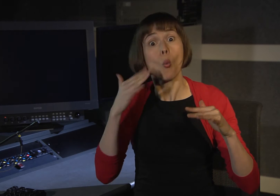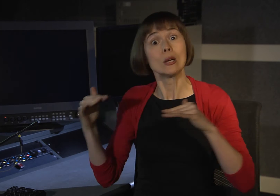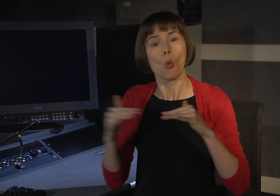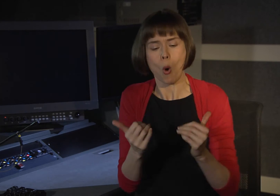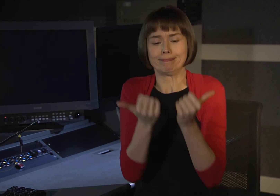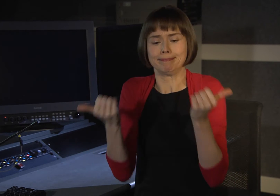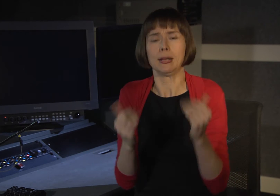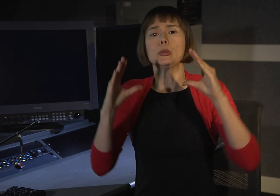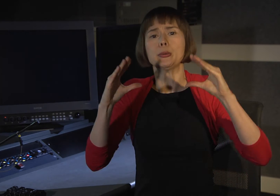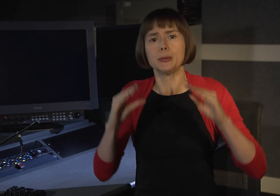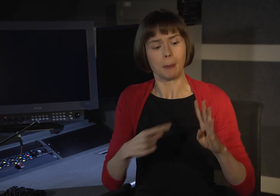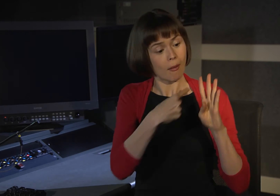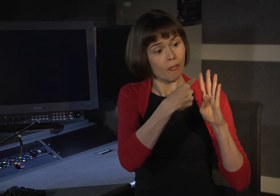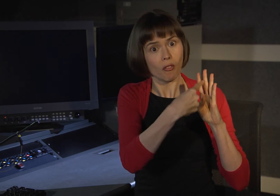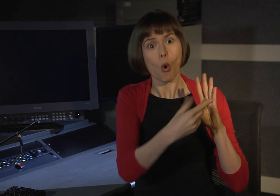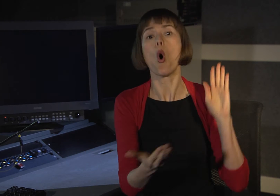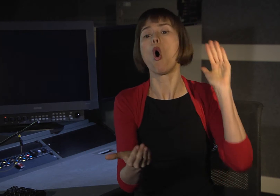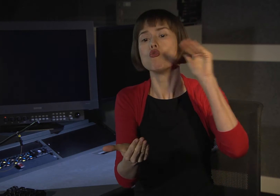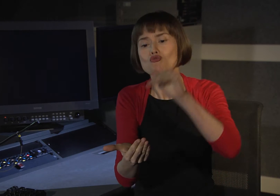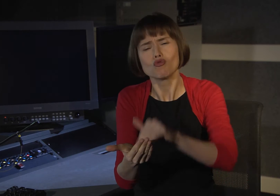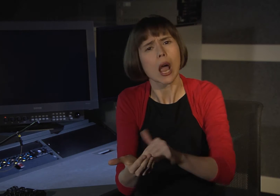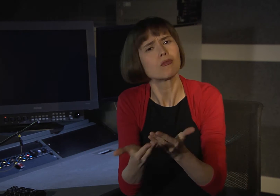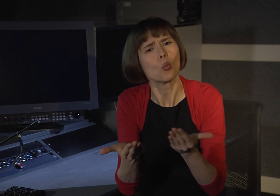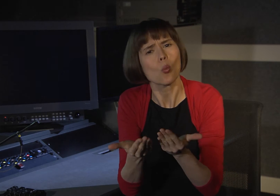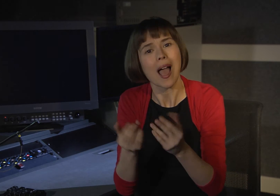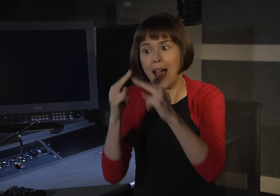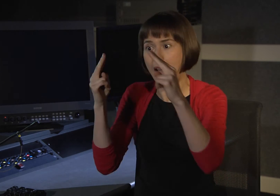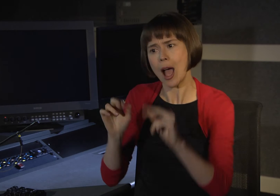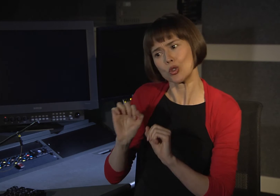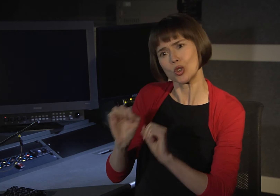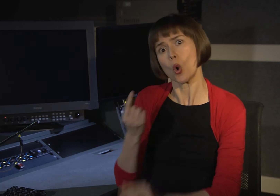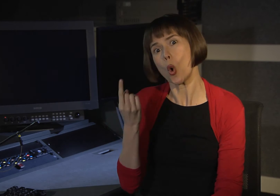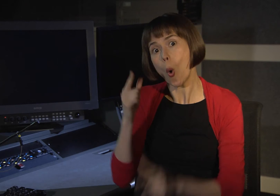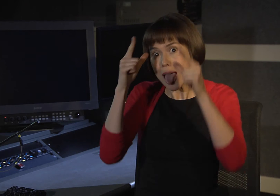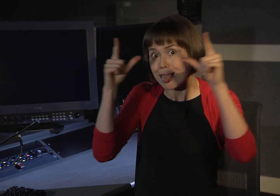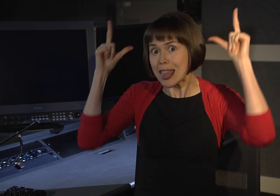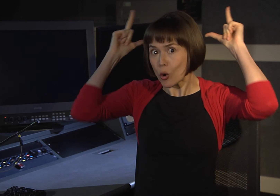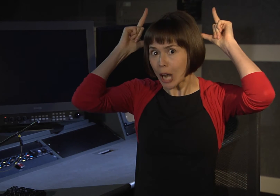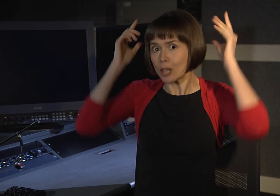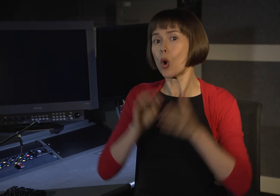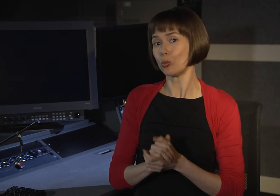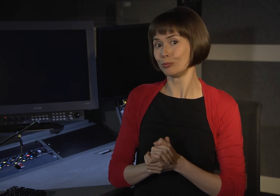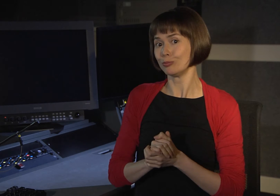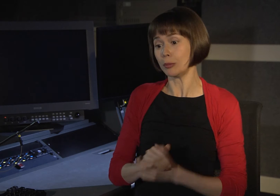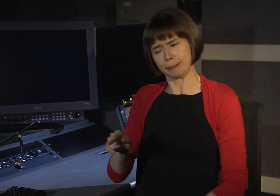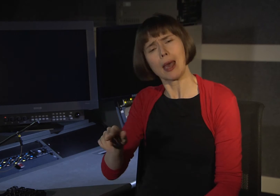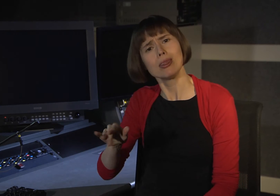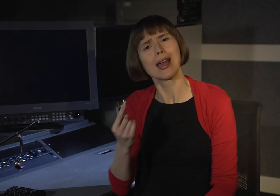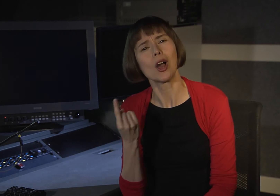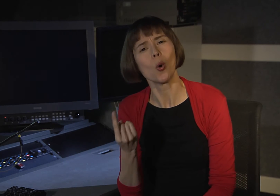war. And now when the war has finished, they arrive at the house of Leonardo. Now there at